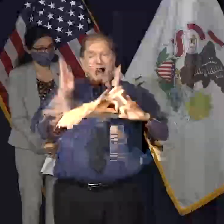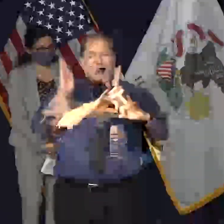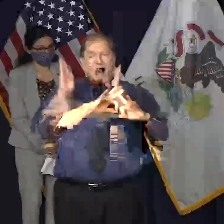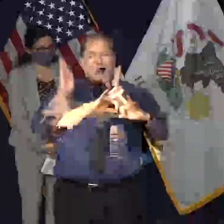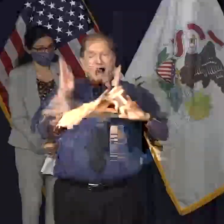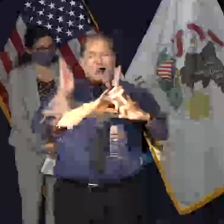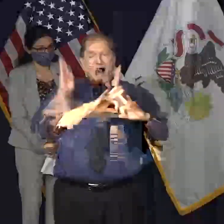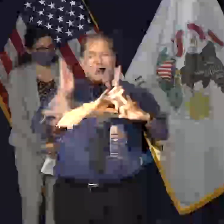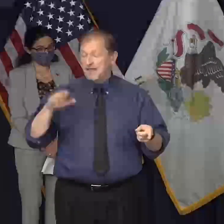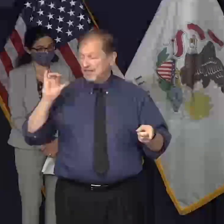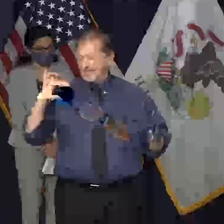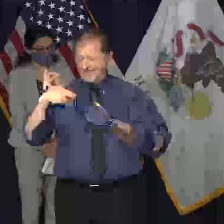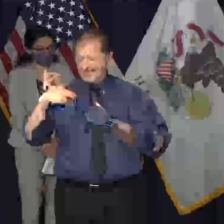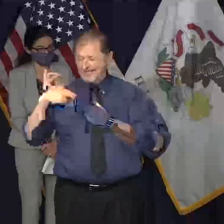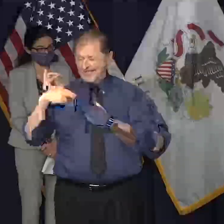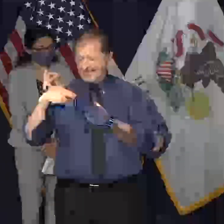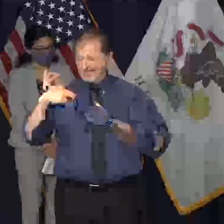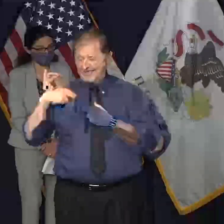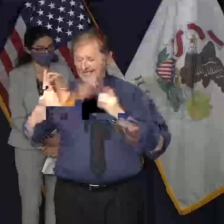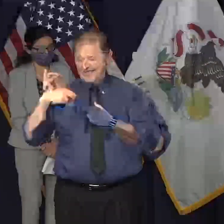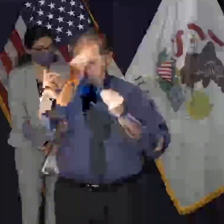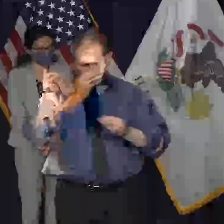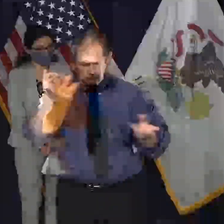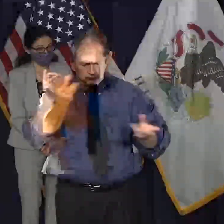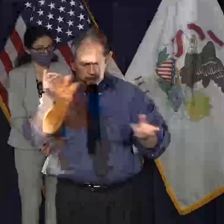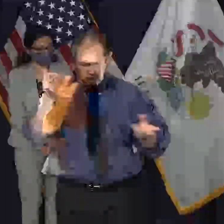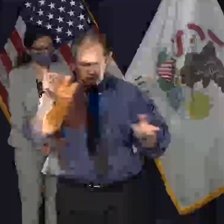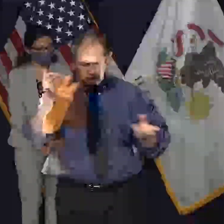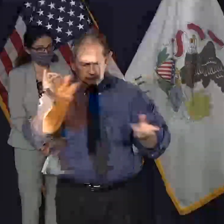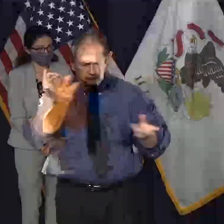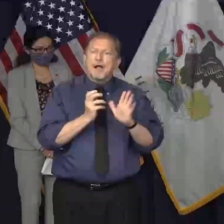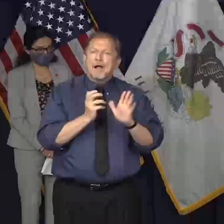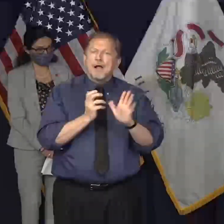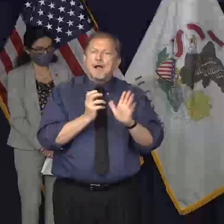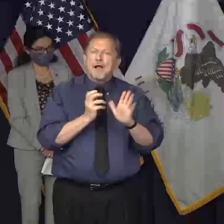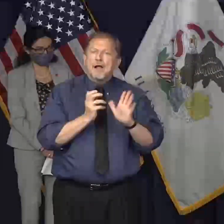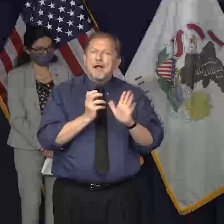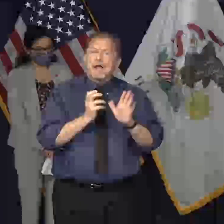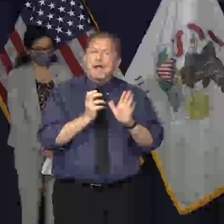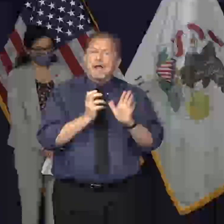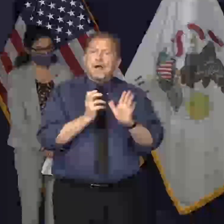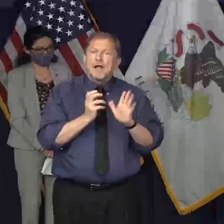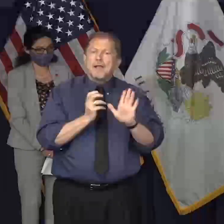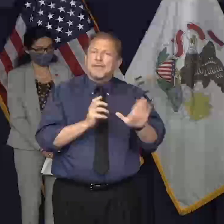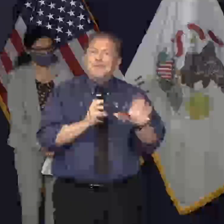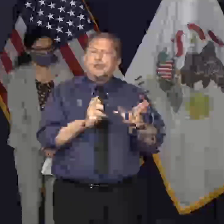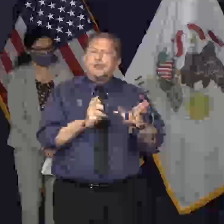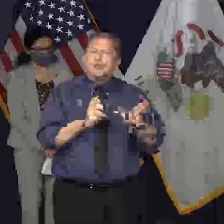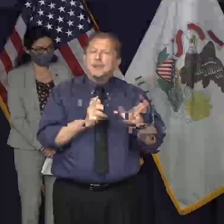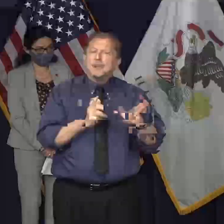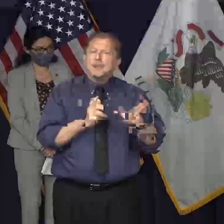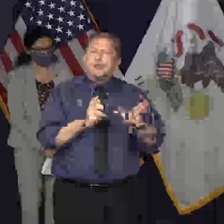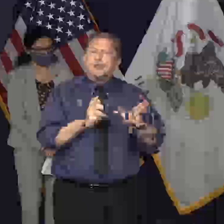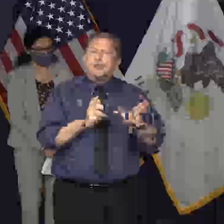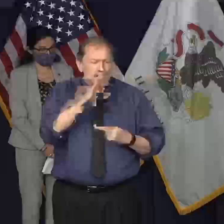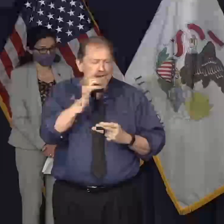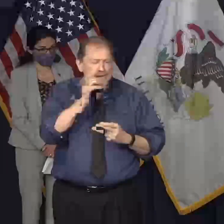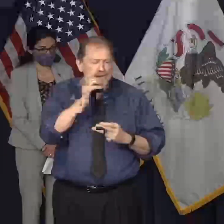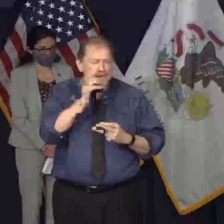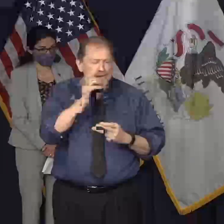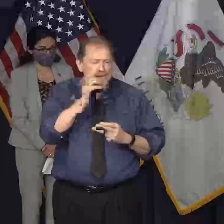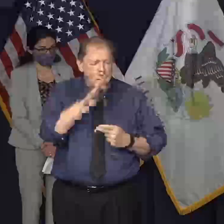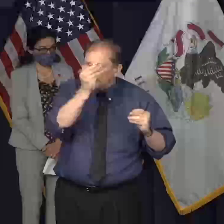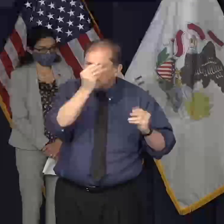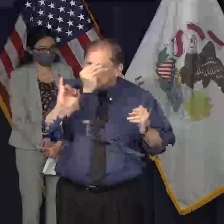on developing culturally and linguistically appropriate messaging around COVID-19. Please remember that the